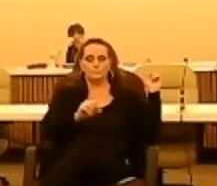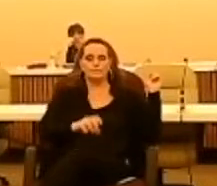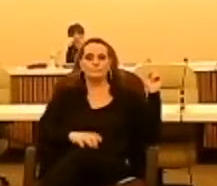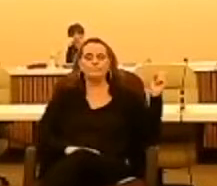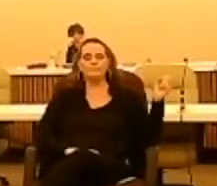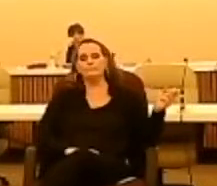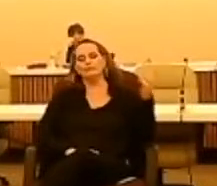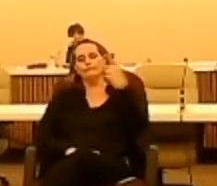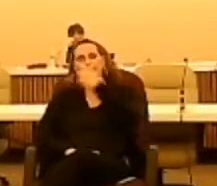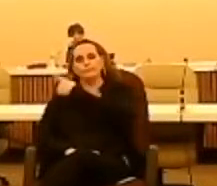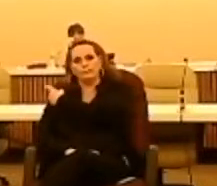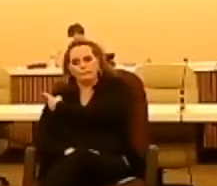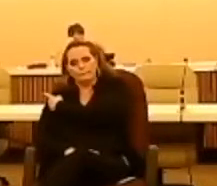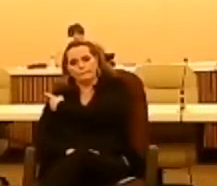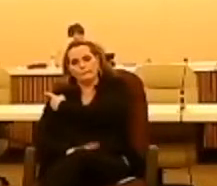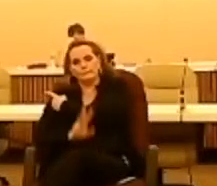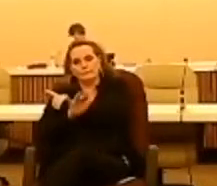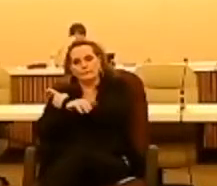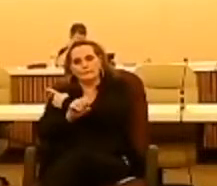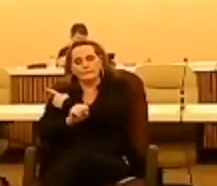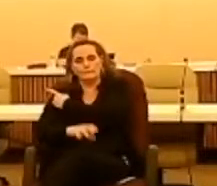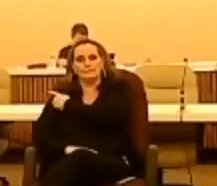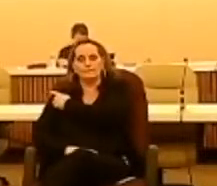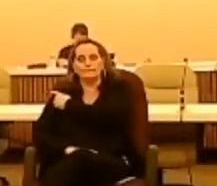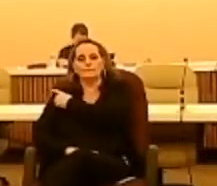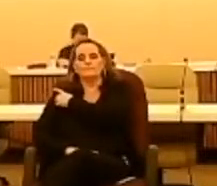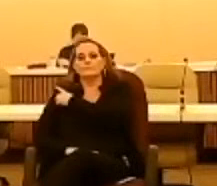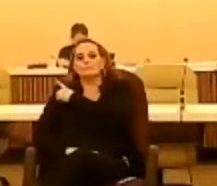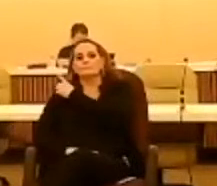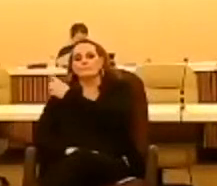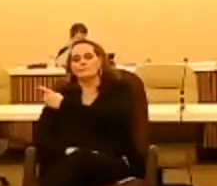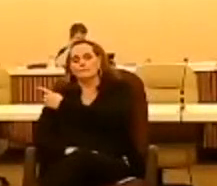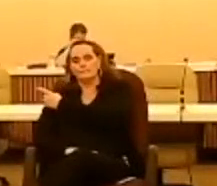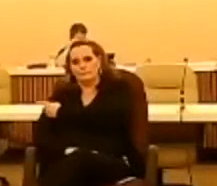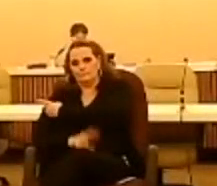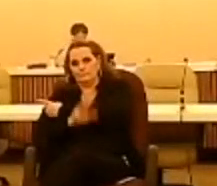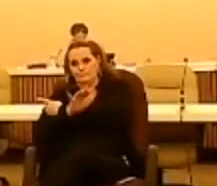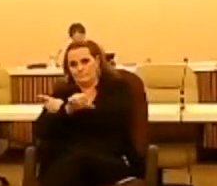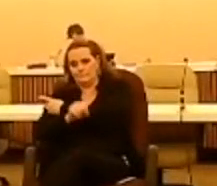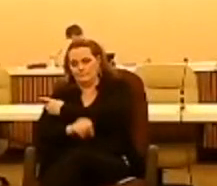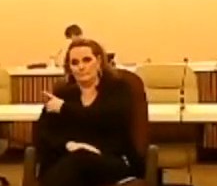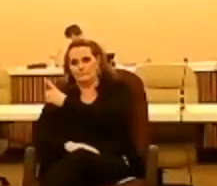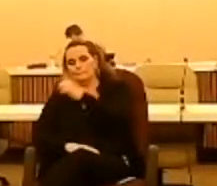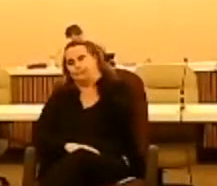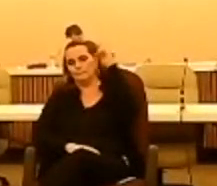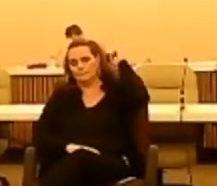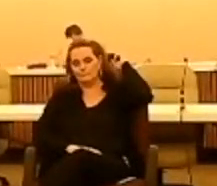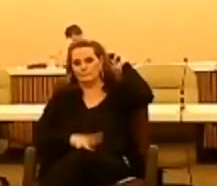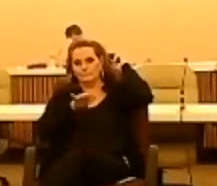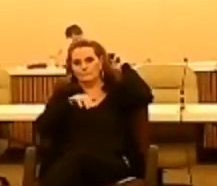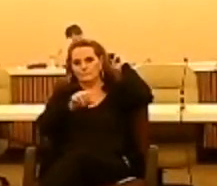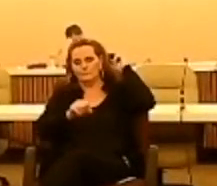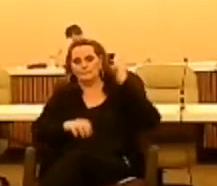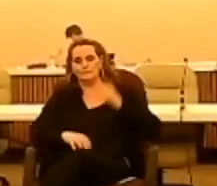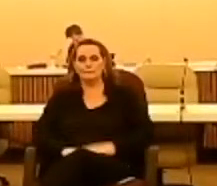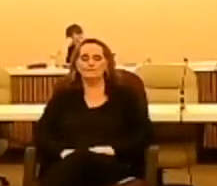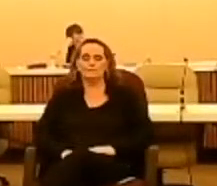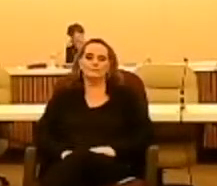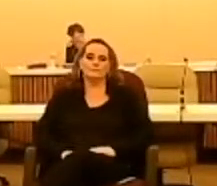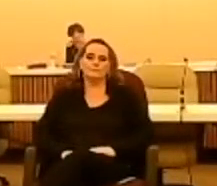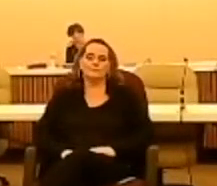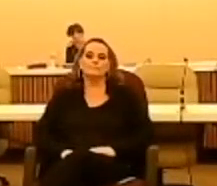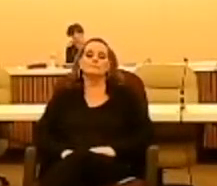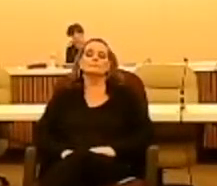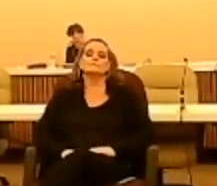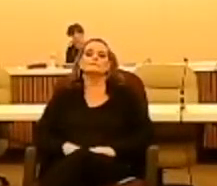Aye. Councilmember Safranik, Aye. Councilmember Bolzner, Aye. Supervisor Schultz. Aye.